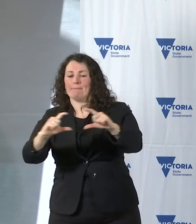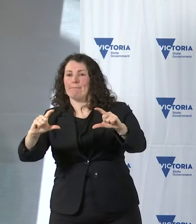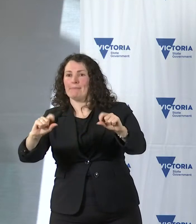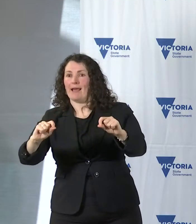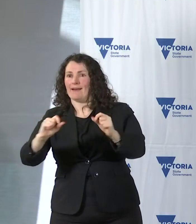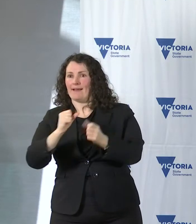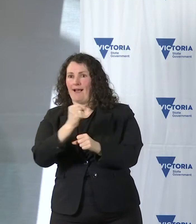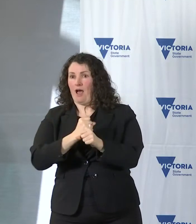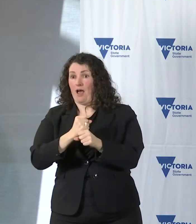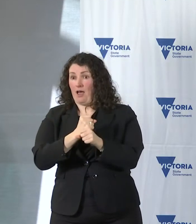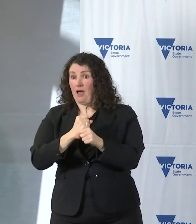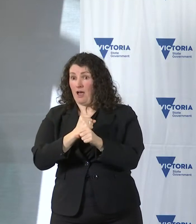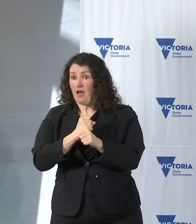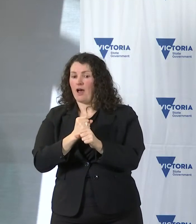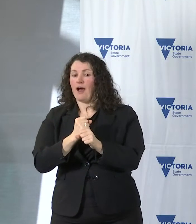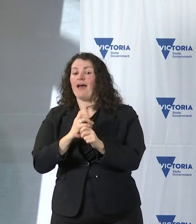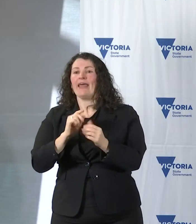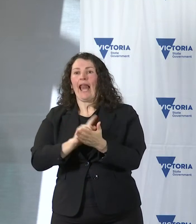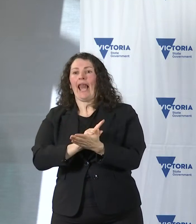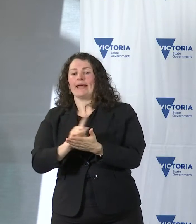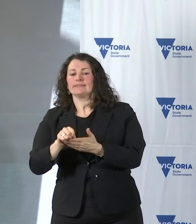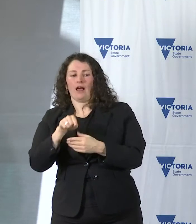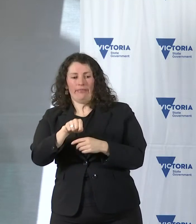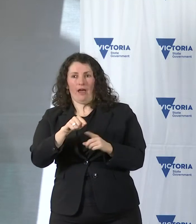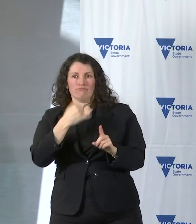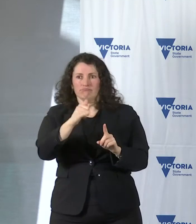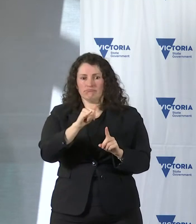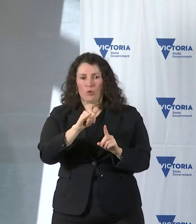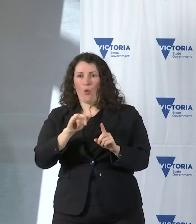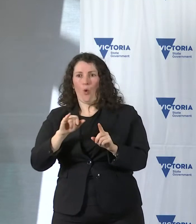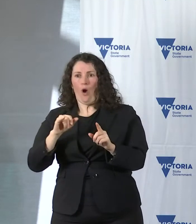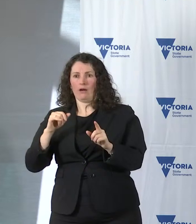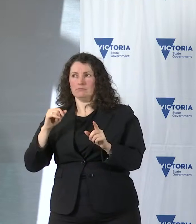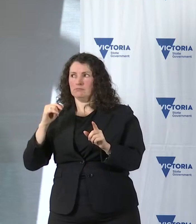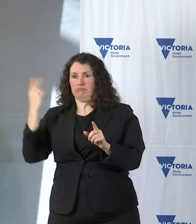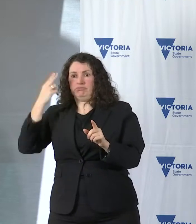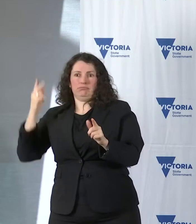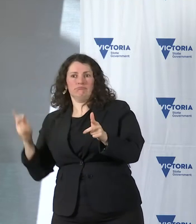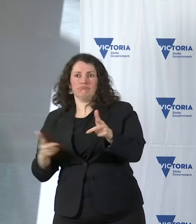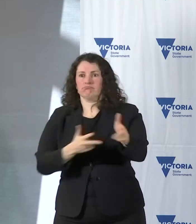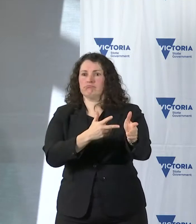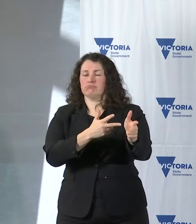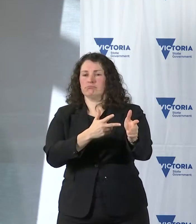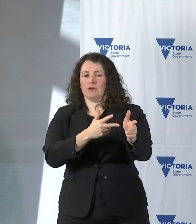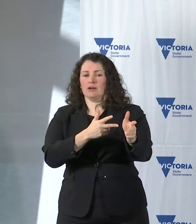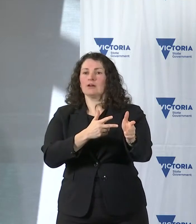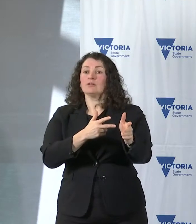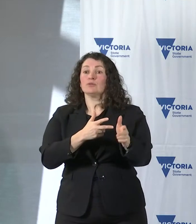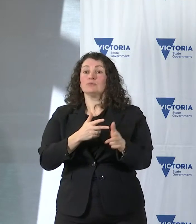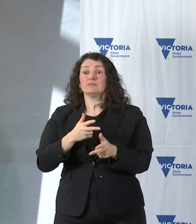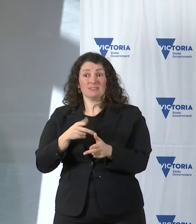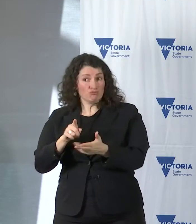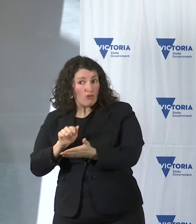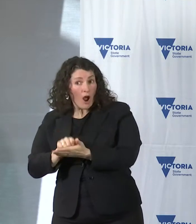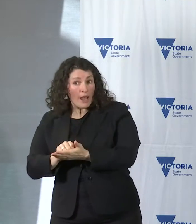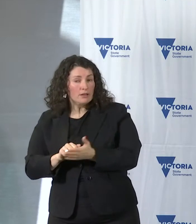stoppage areas with their mobile buses and other arrangements, so they're not just relying on